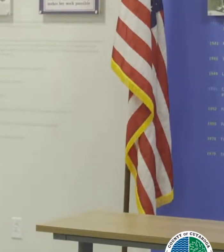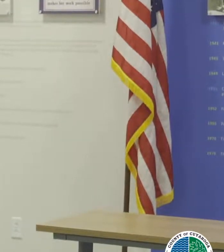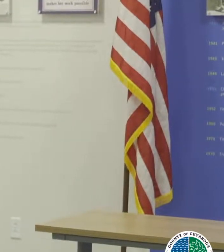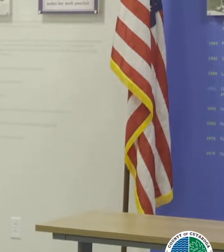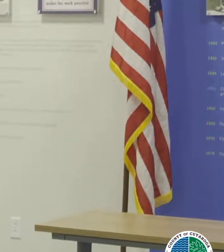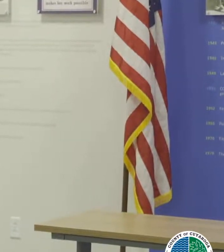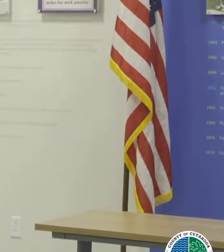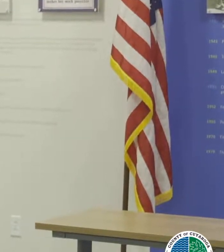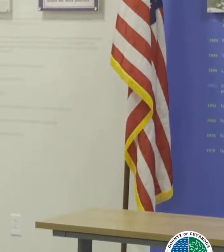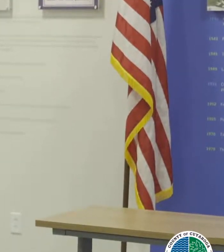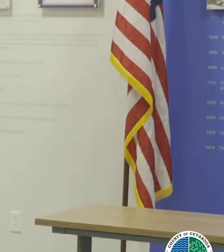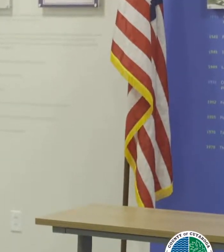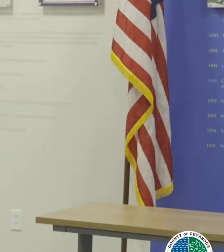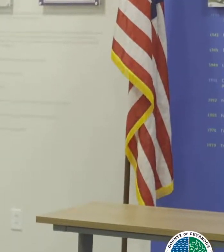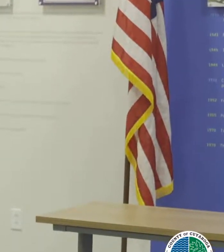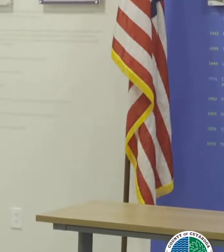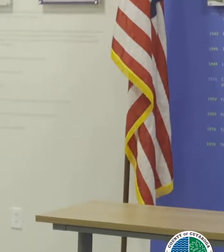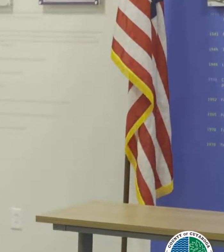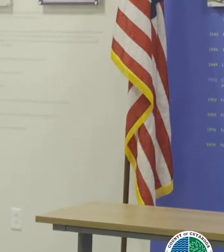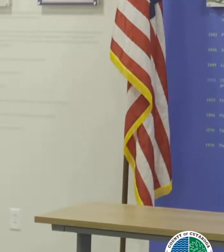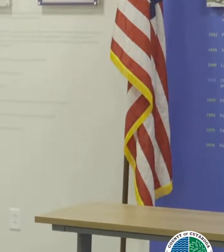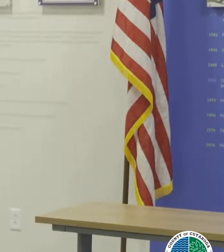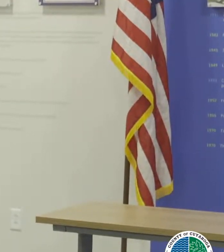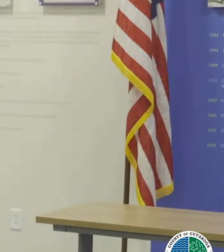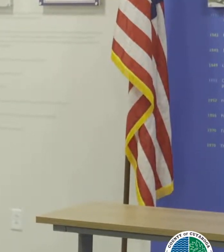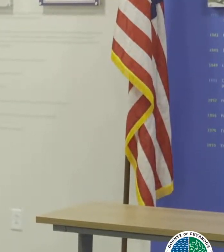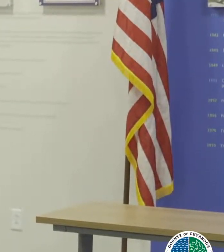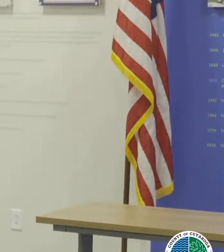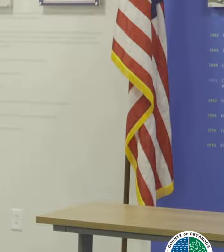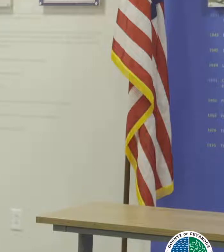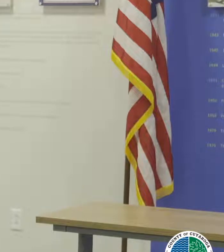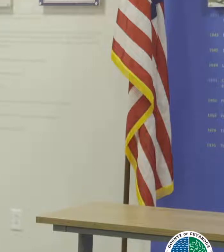how this goes. Good. And you?